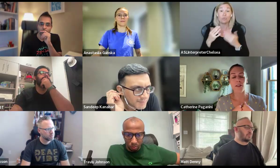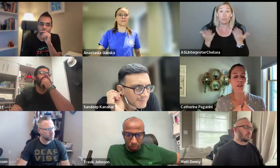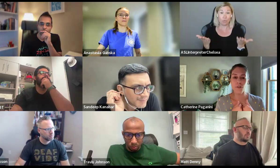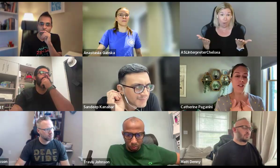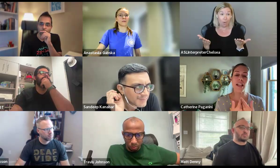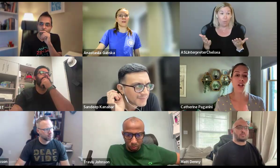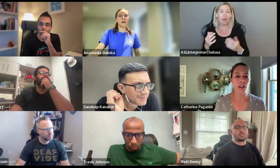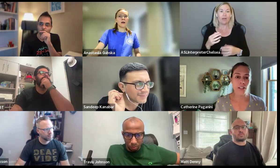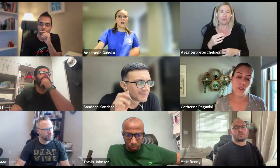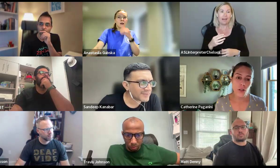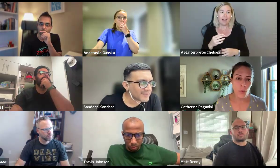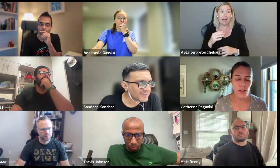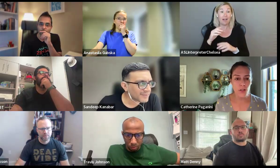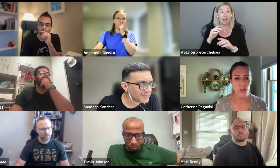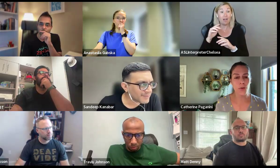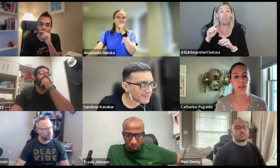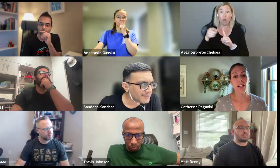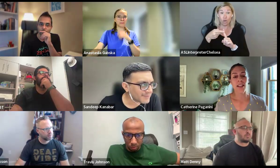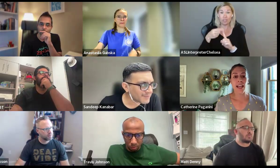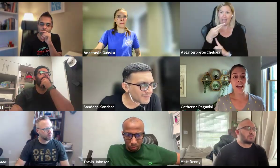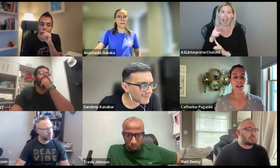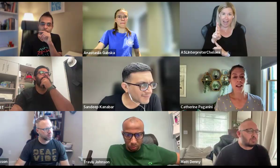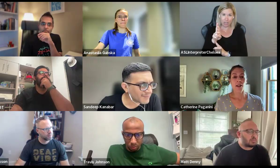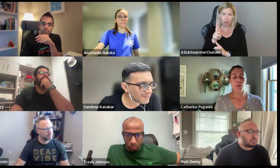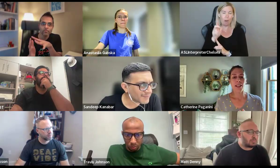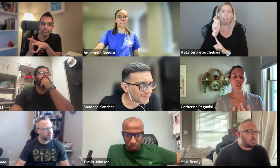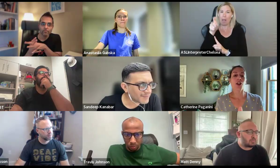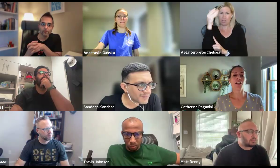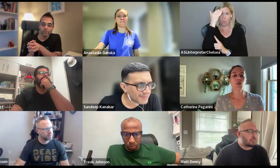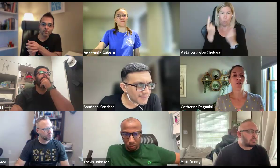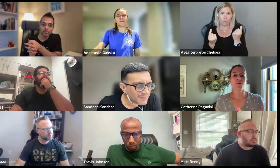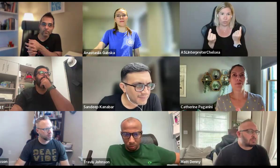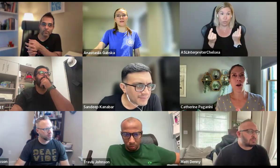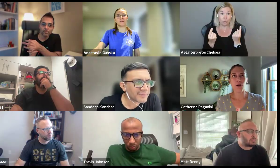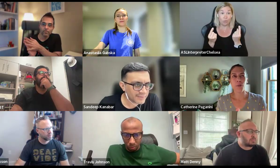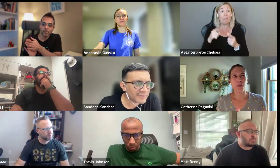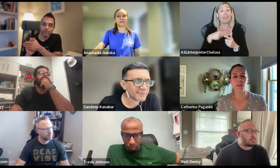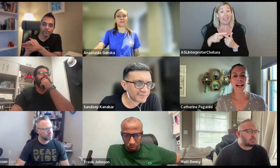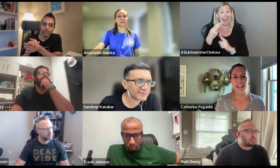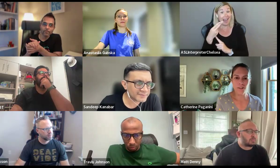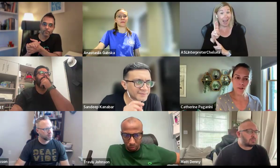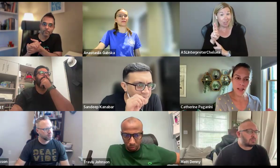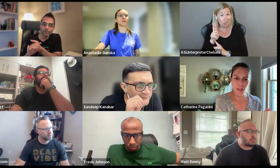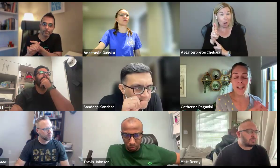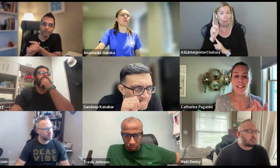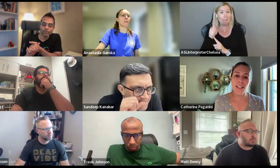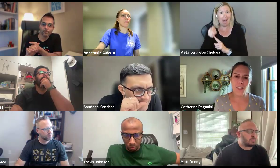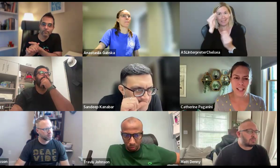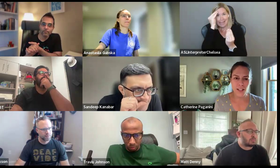there is first HR needs to know what to do, but HR needs to also provide that information, takes it seriously